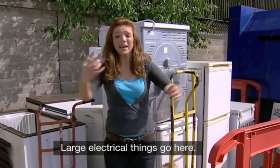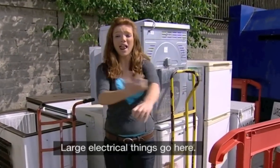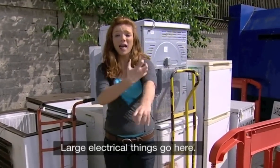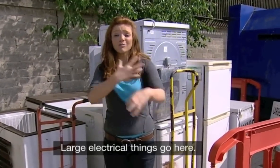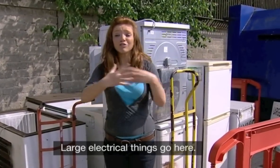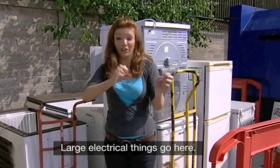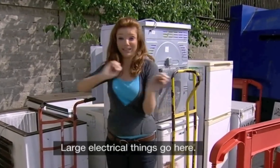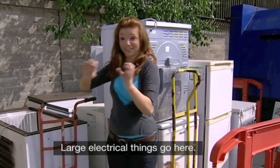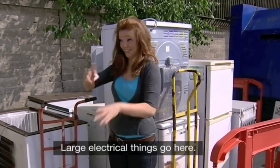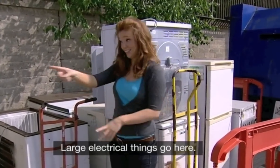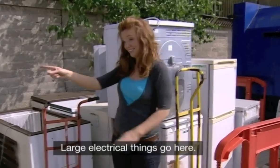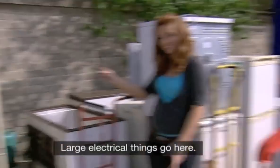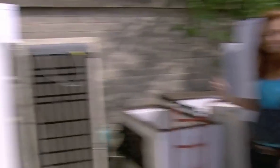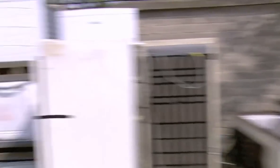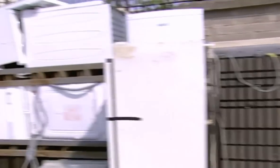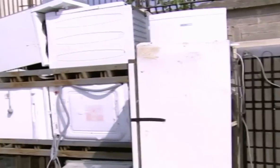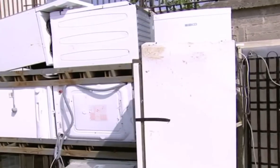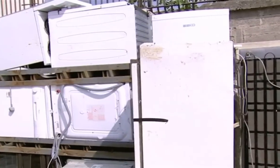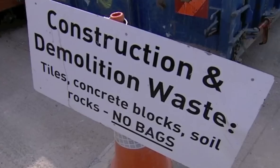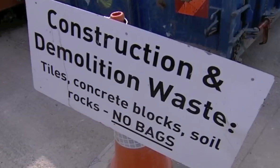Large electrical things go here.